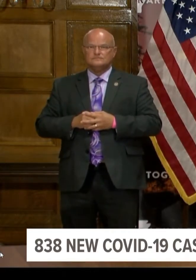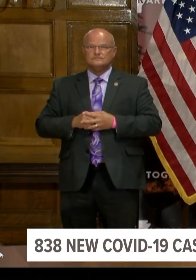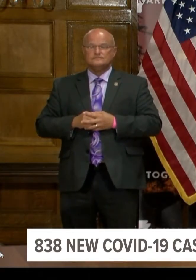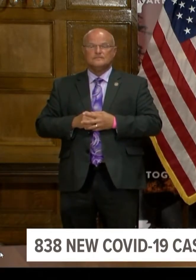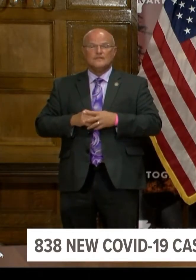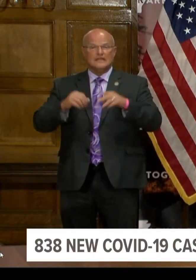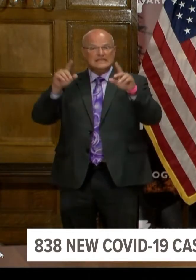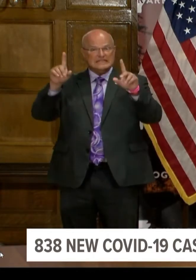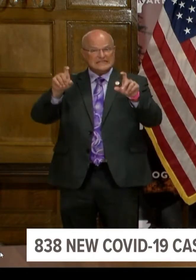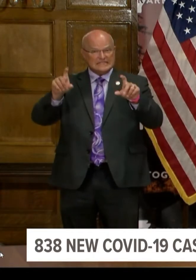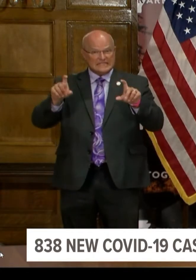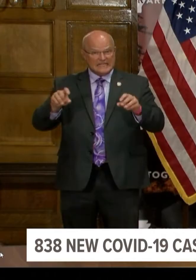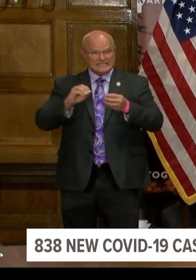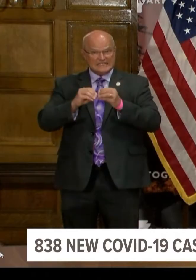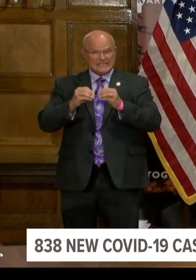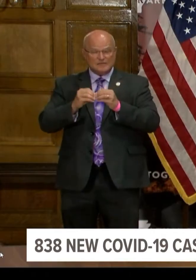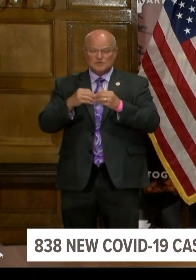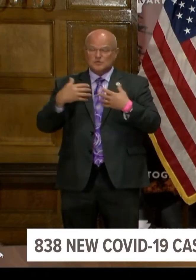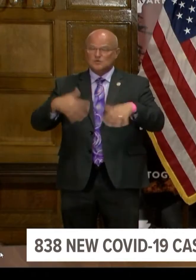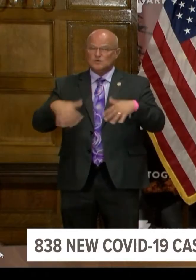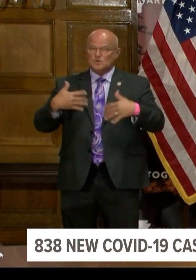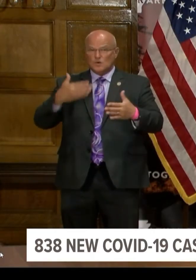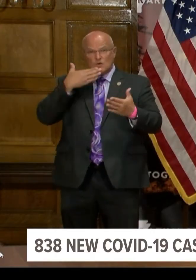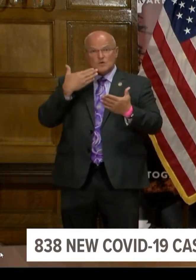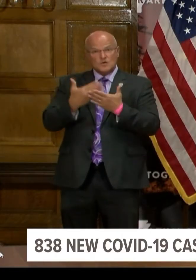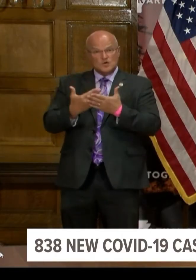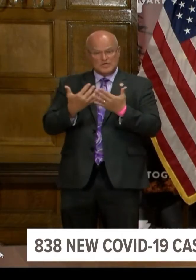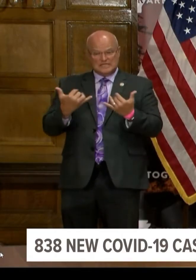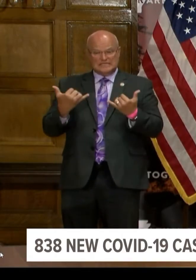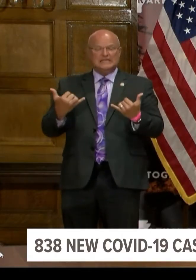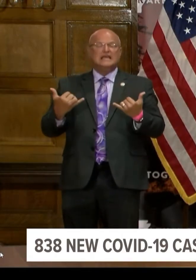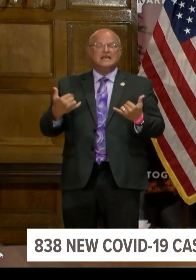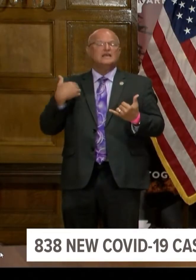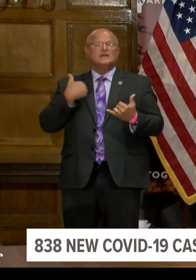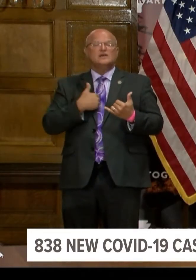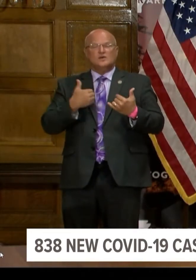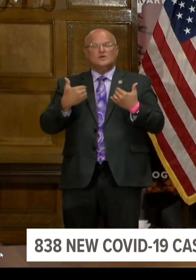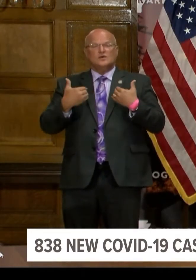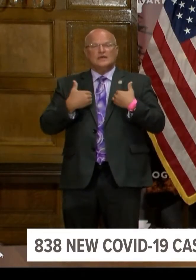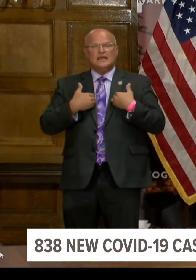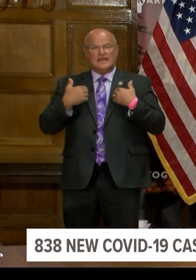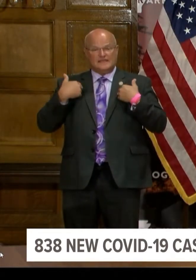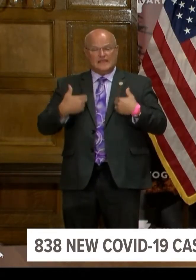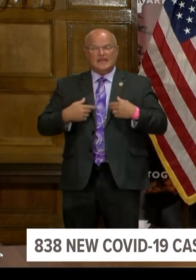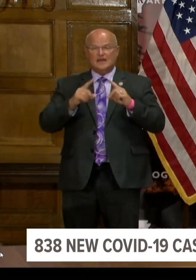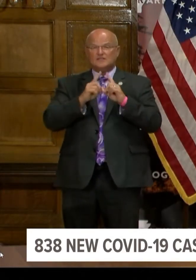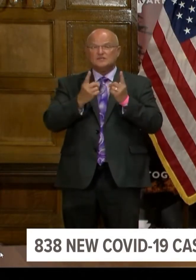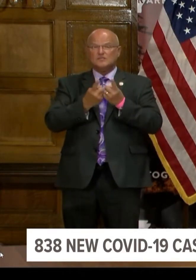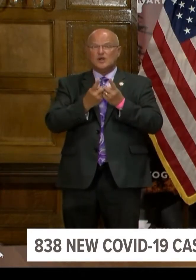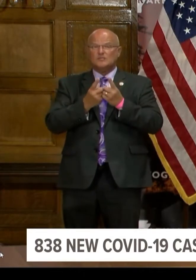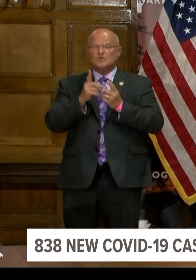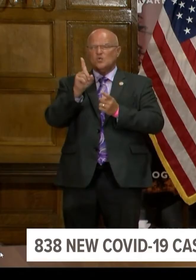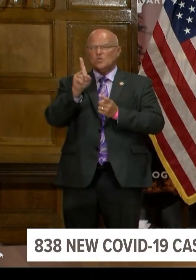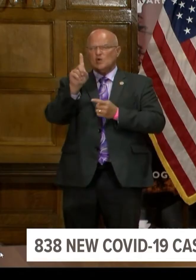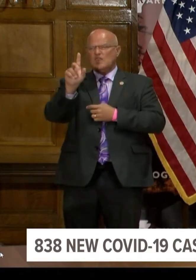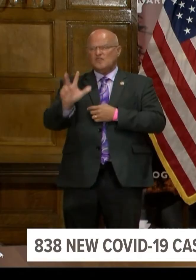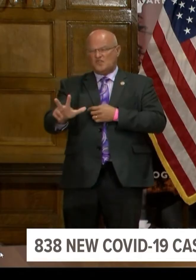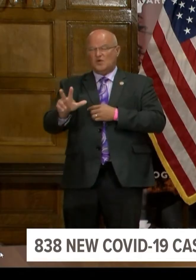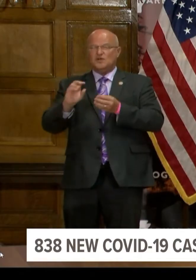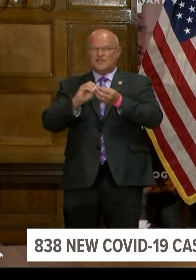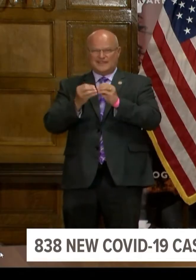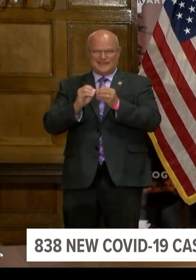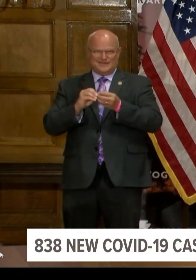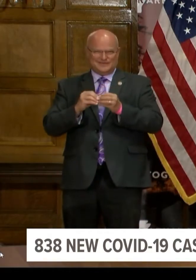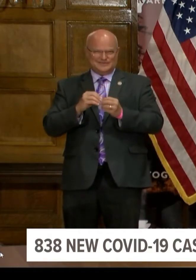Our testing numbers were quite robust. As the Governor mentioned, we had the Health Department contribute approximately 1/3 of